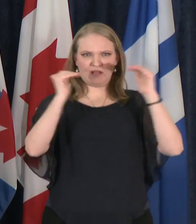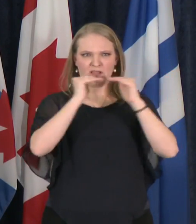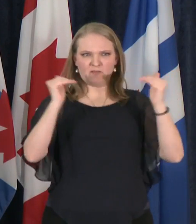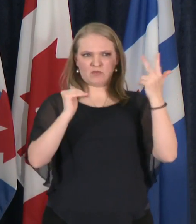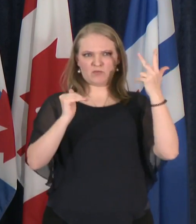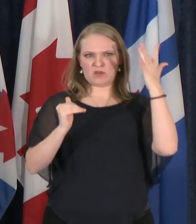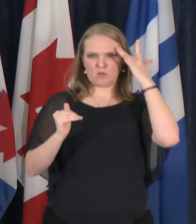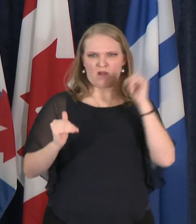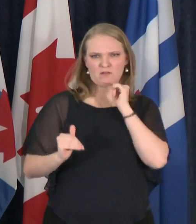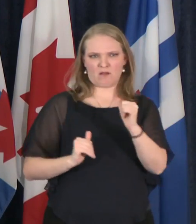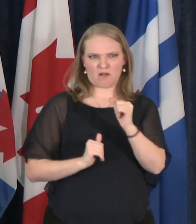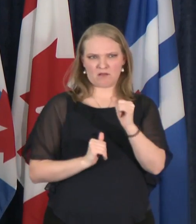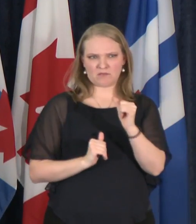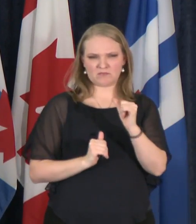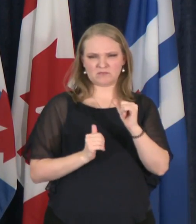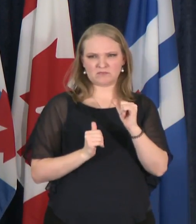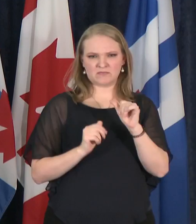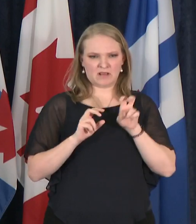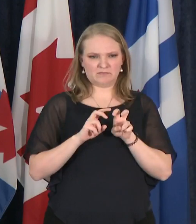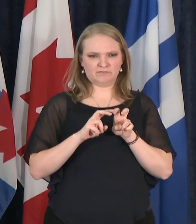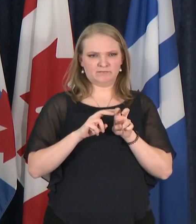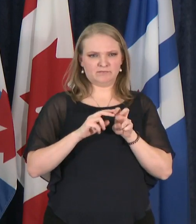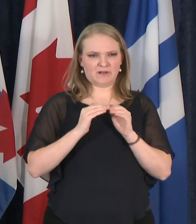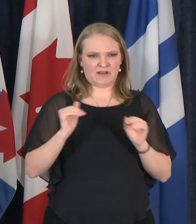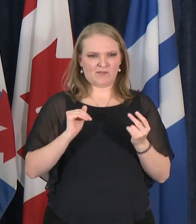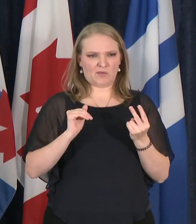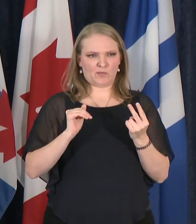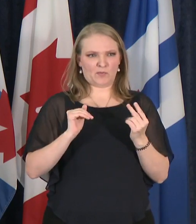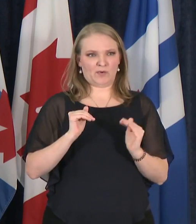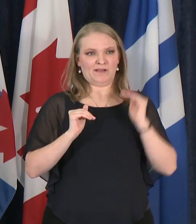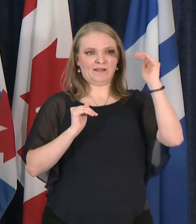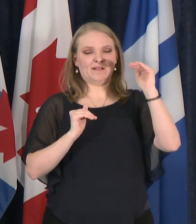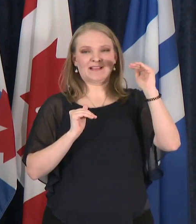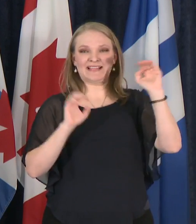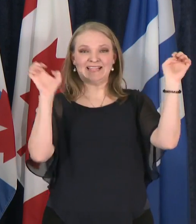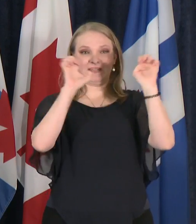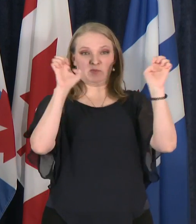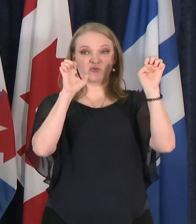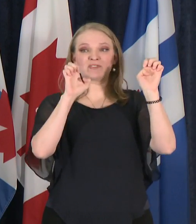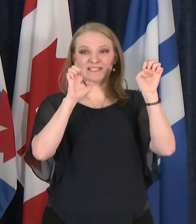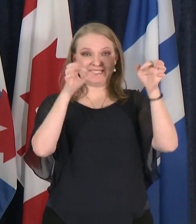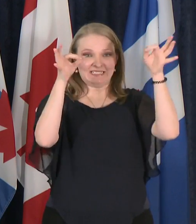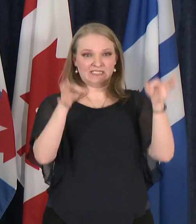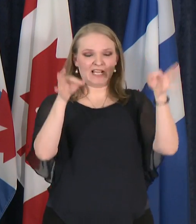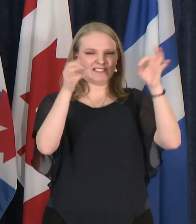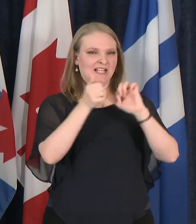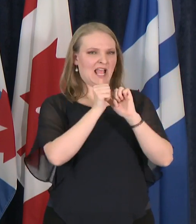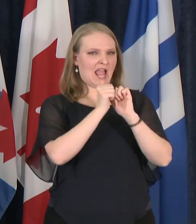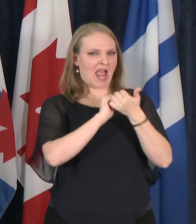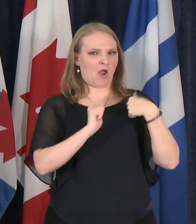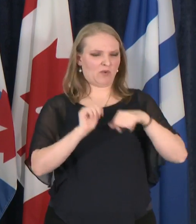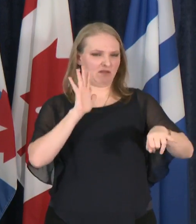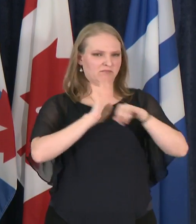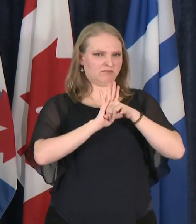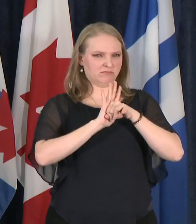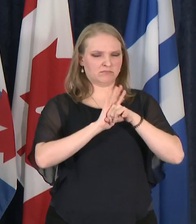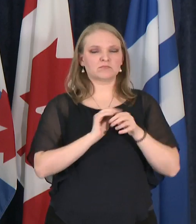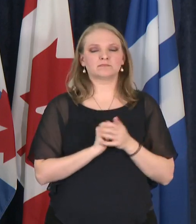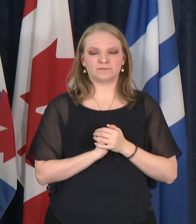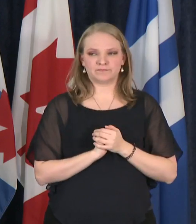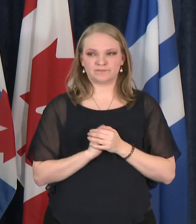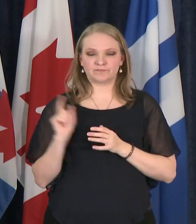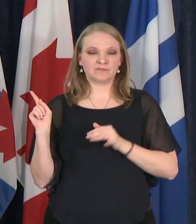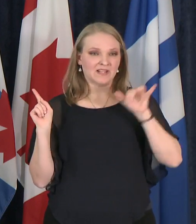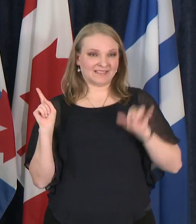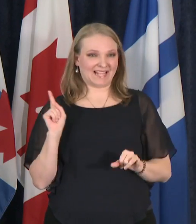What would have to happen before we get to a level 3 emergency status? So the decision to escalate from a level 2